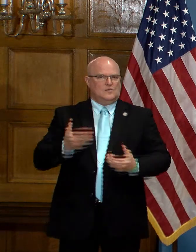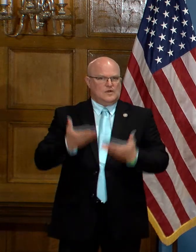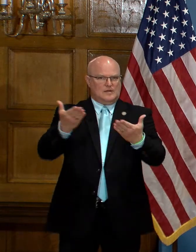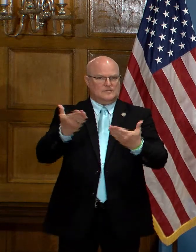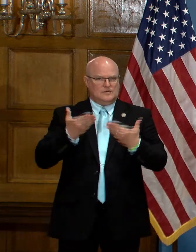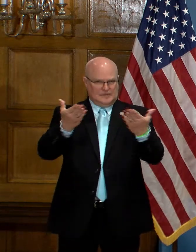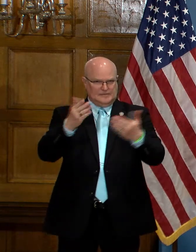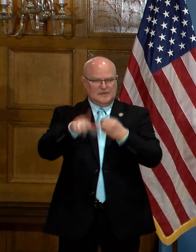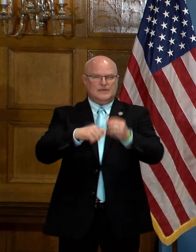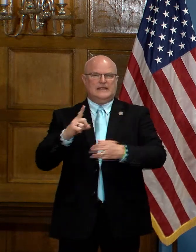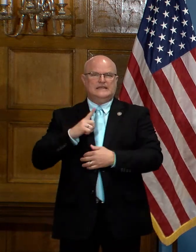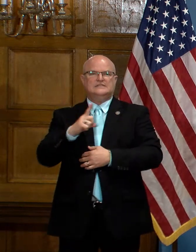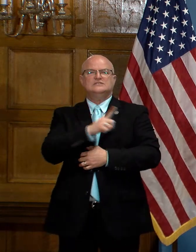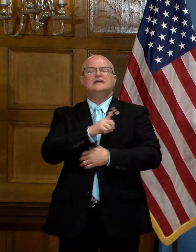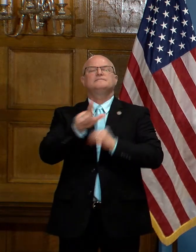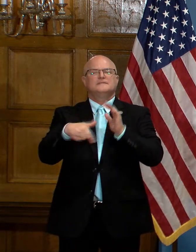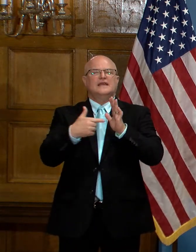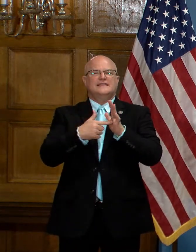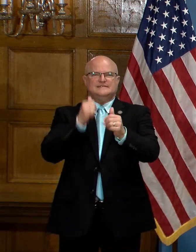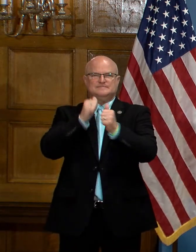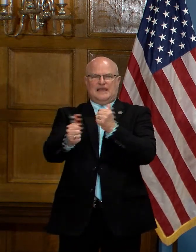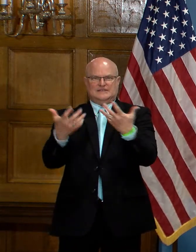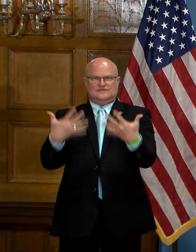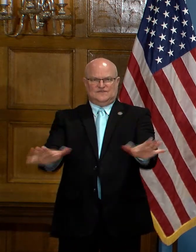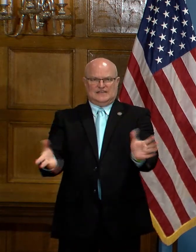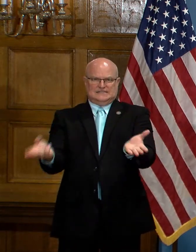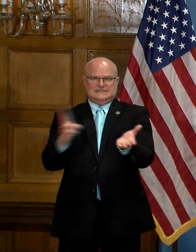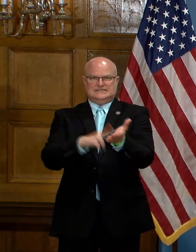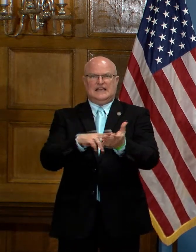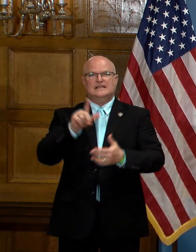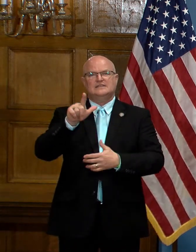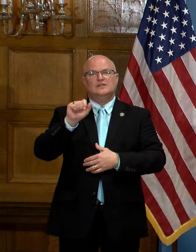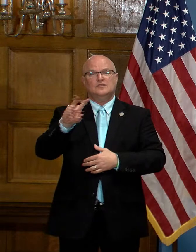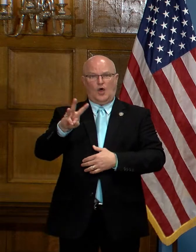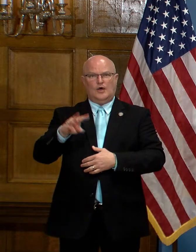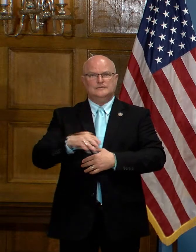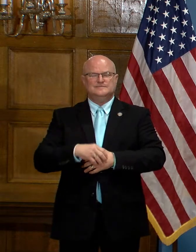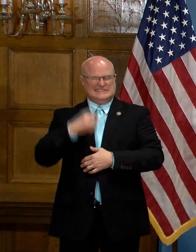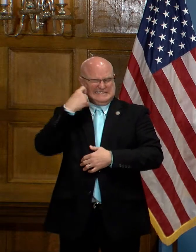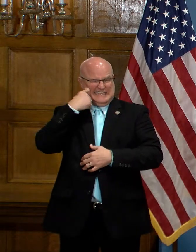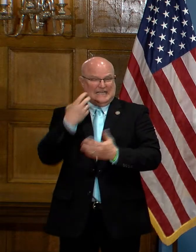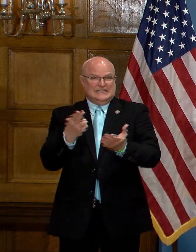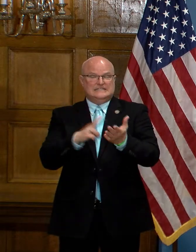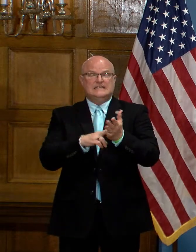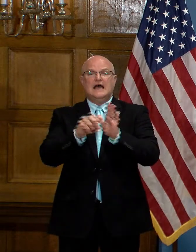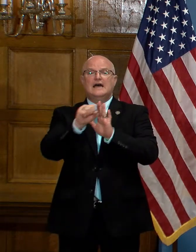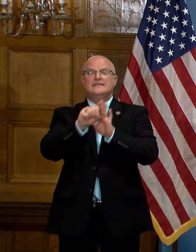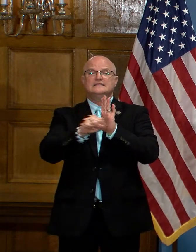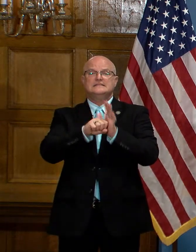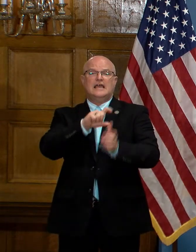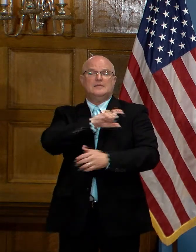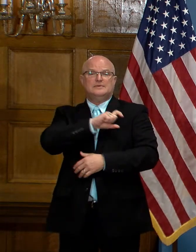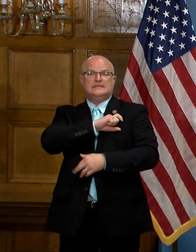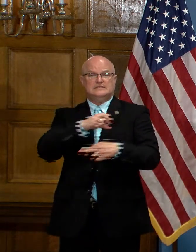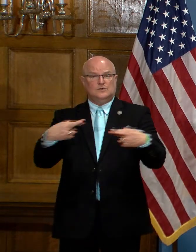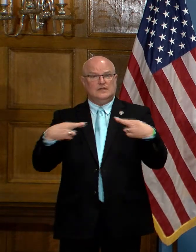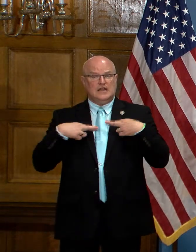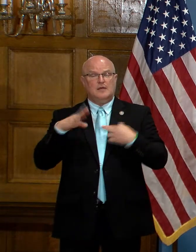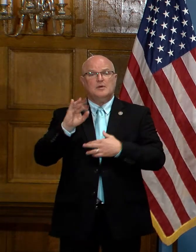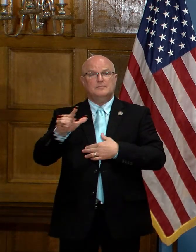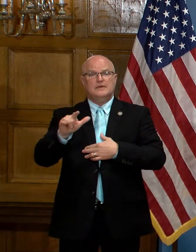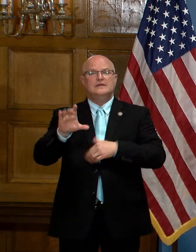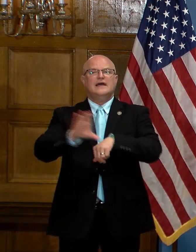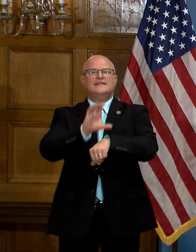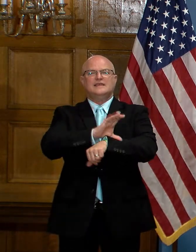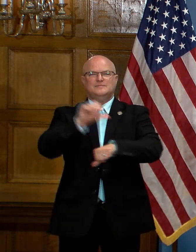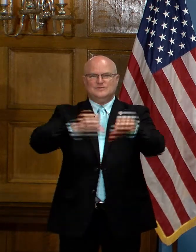on legislation, and this has been passed and signed into law. I've just signed the state police retirement bill and the computer science